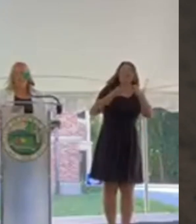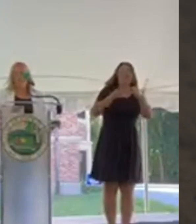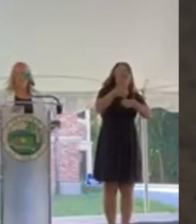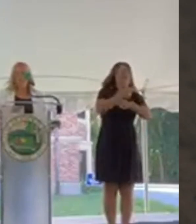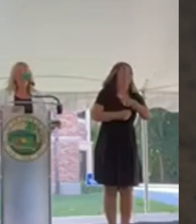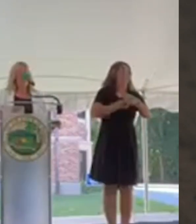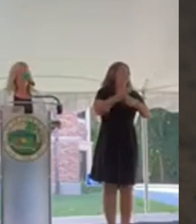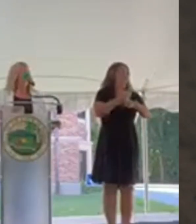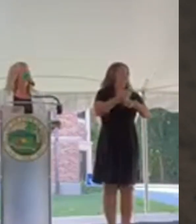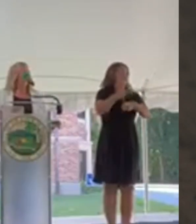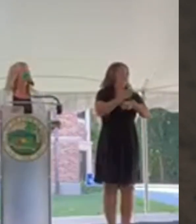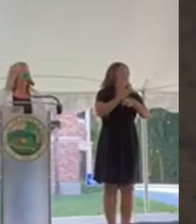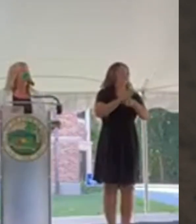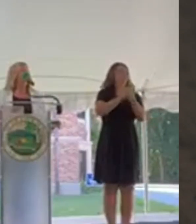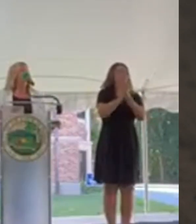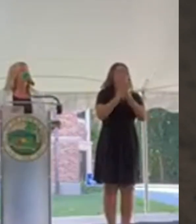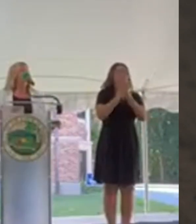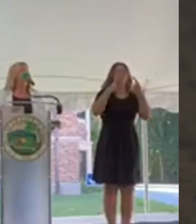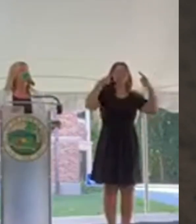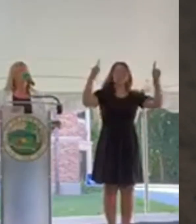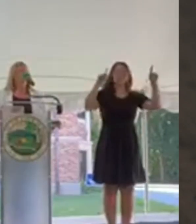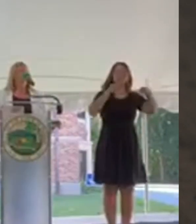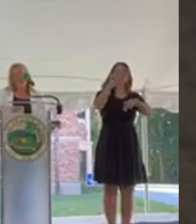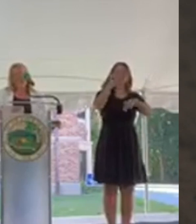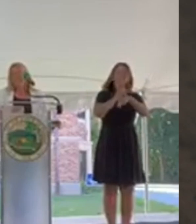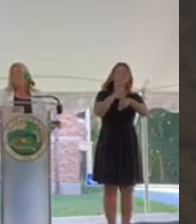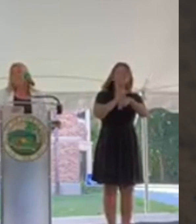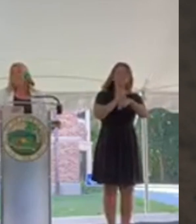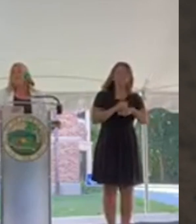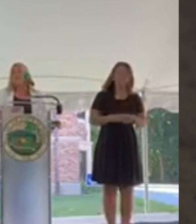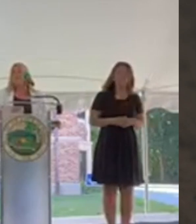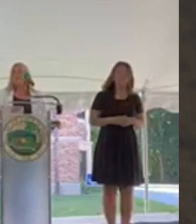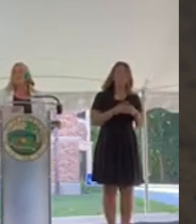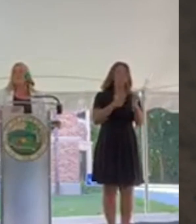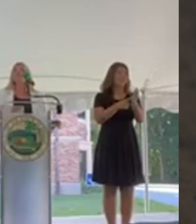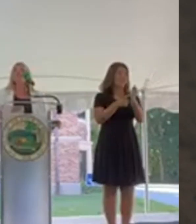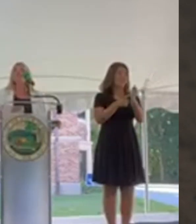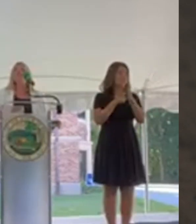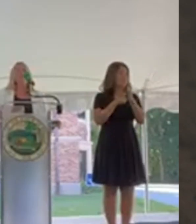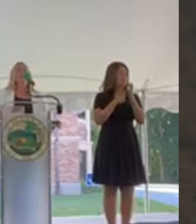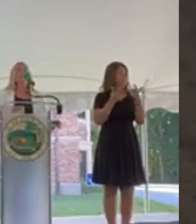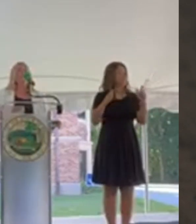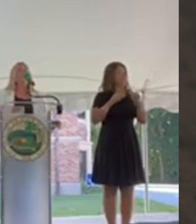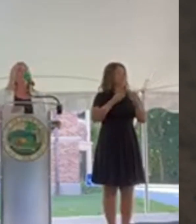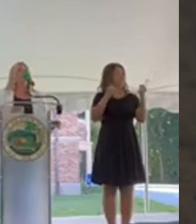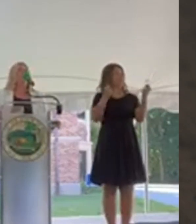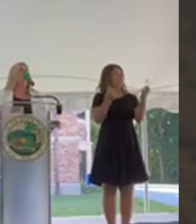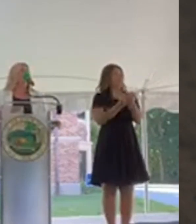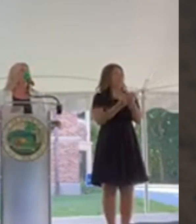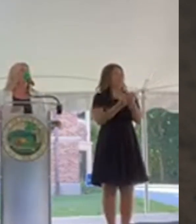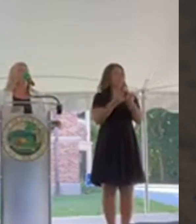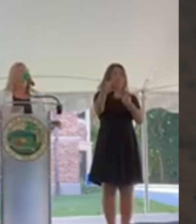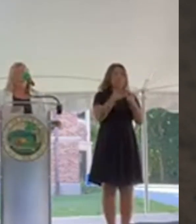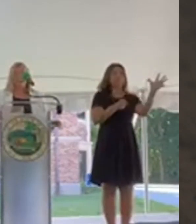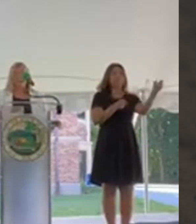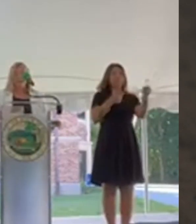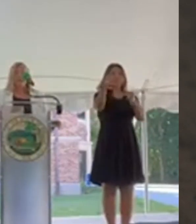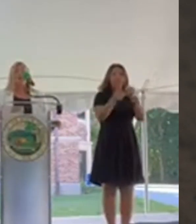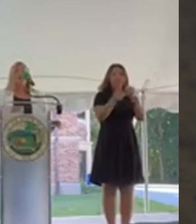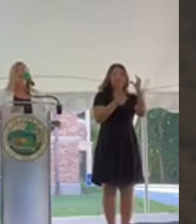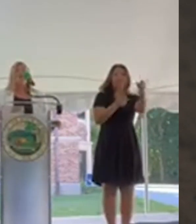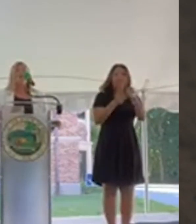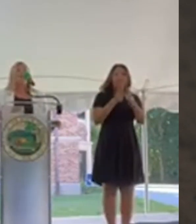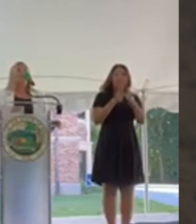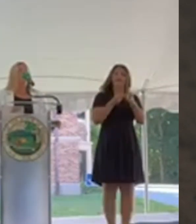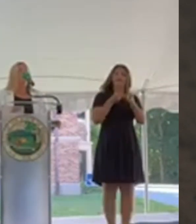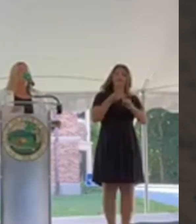reality. It definitely takes a team to bring a project of this magnitude to life.